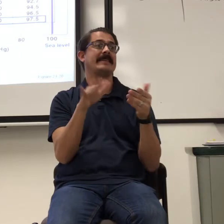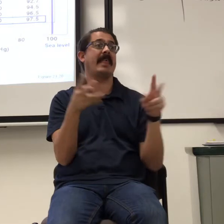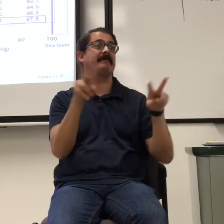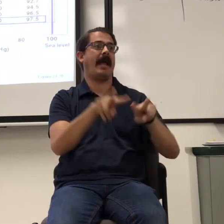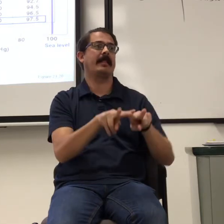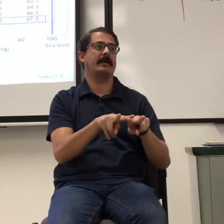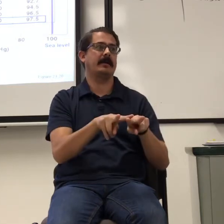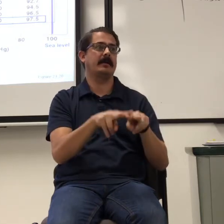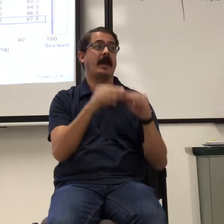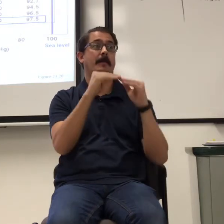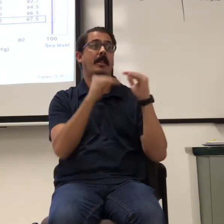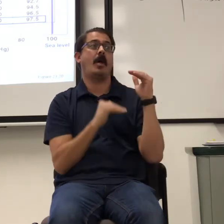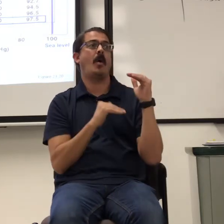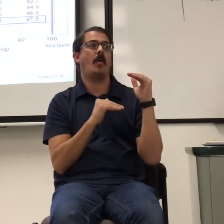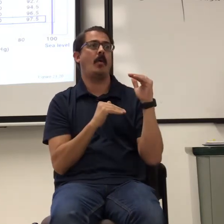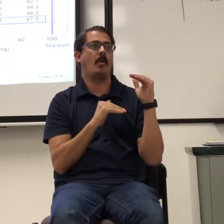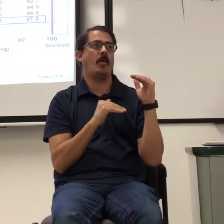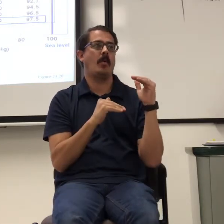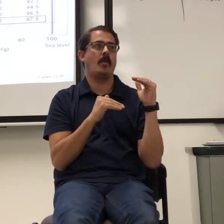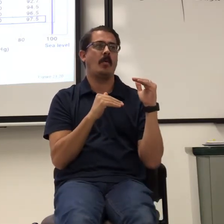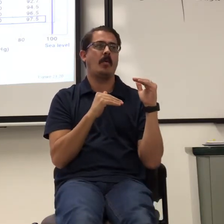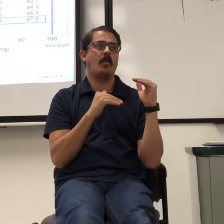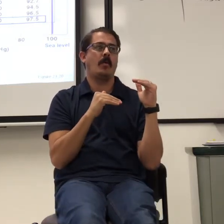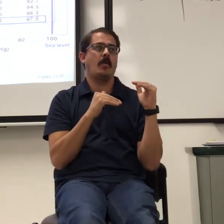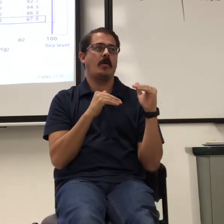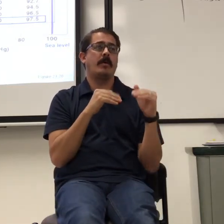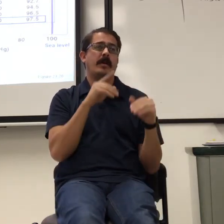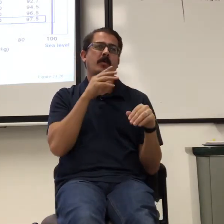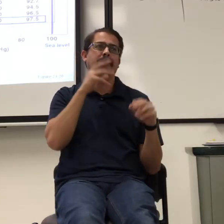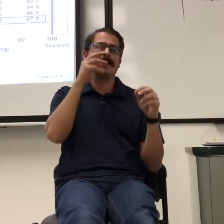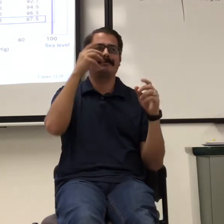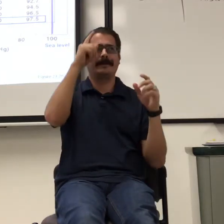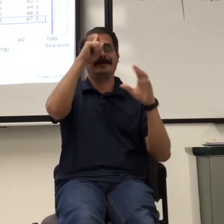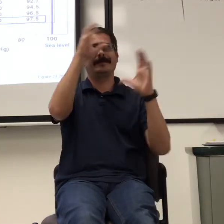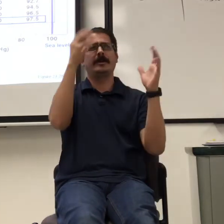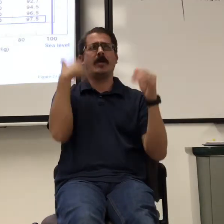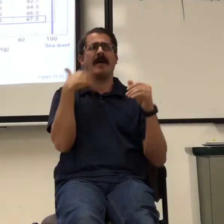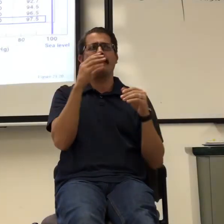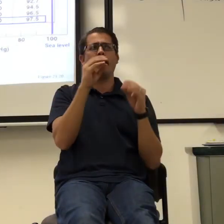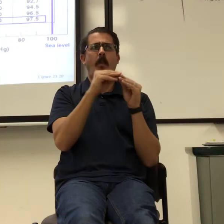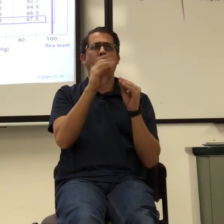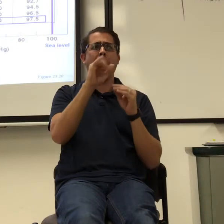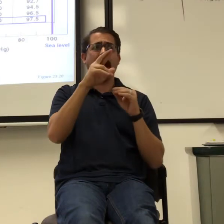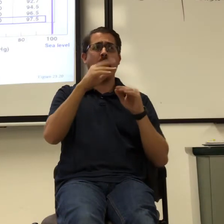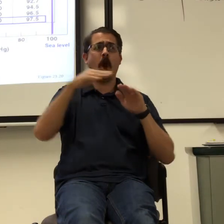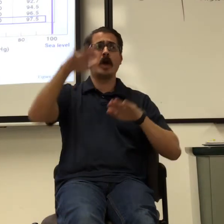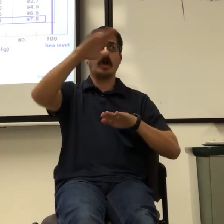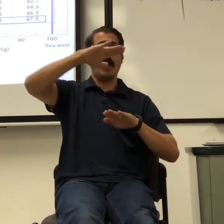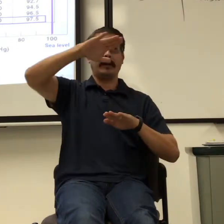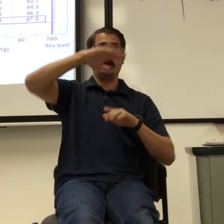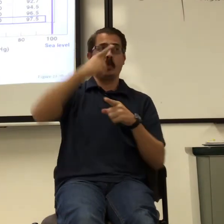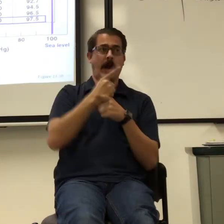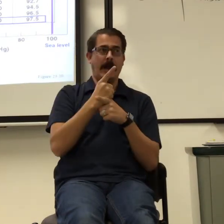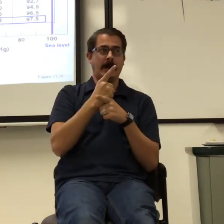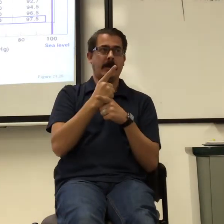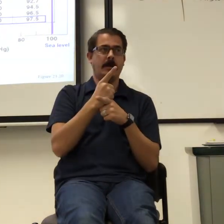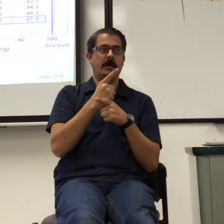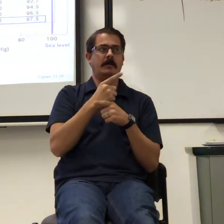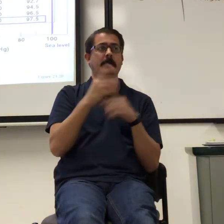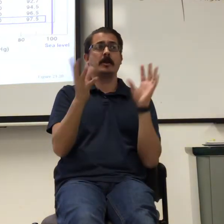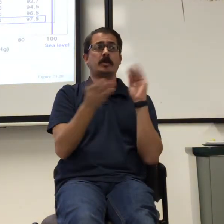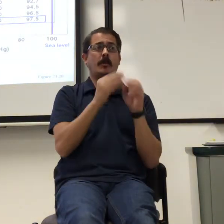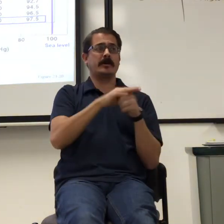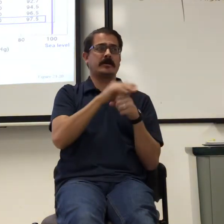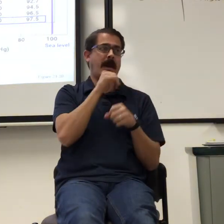And theoretically, I guess you have more air on top of you. maybe the total pressure is not